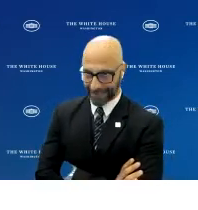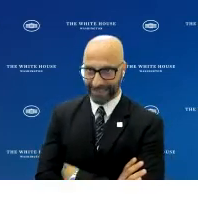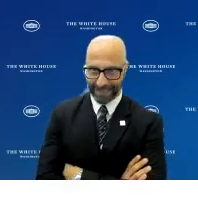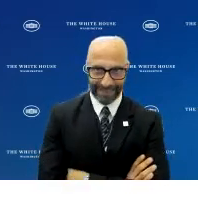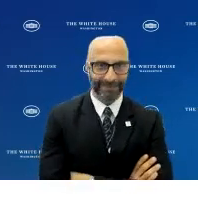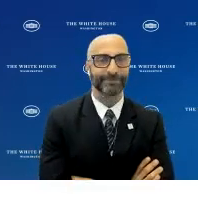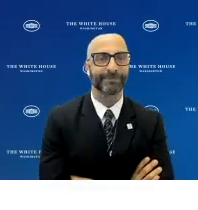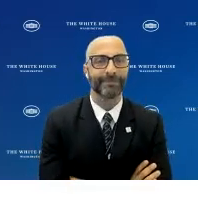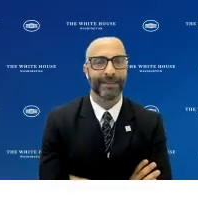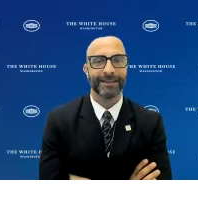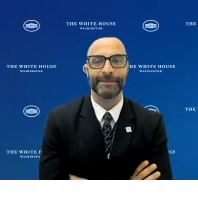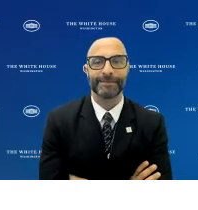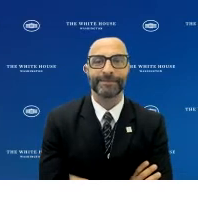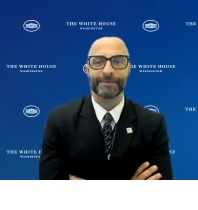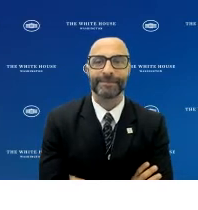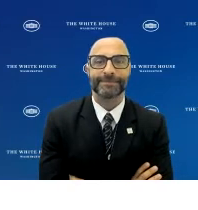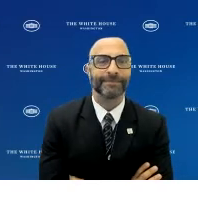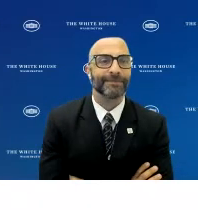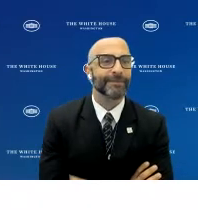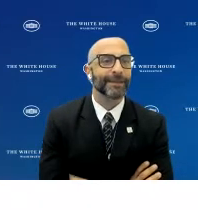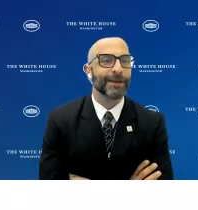demographics. Next slide.